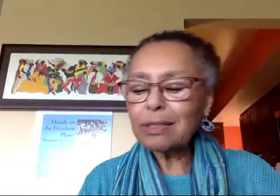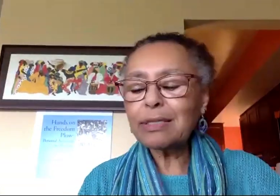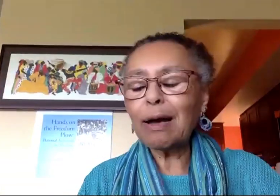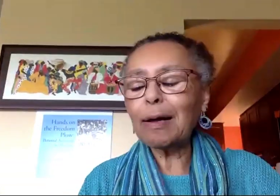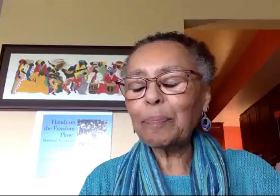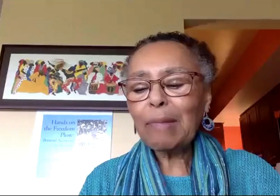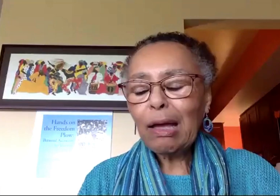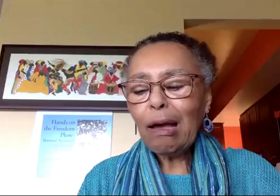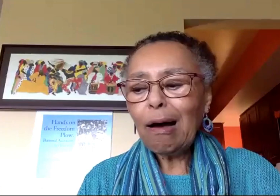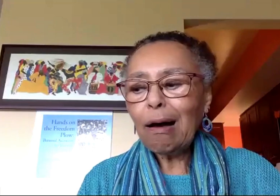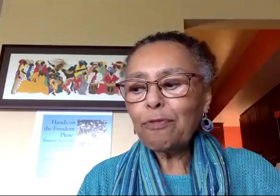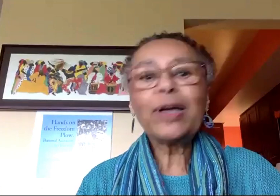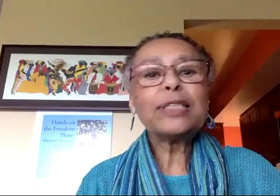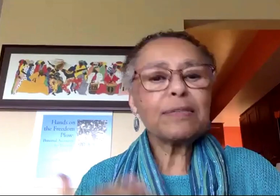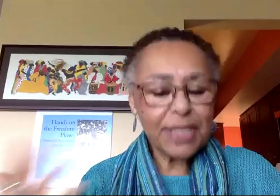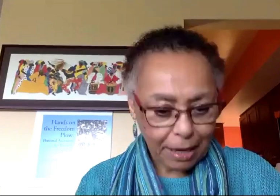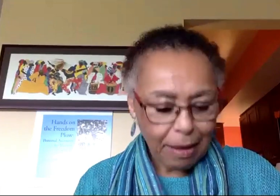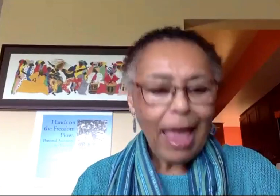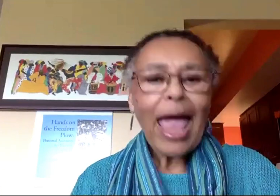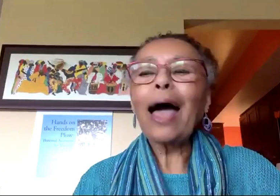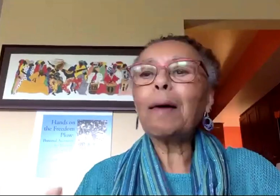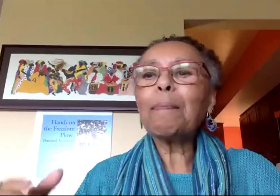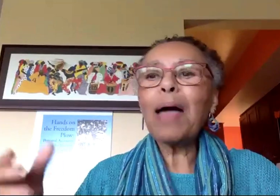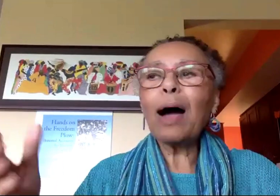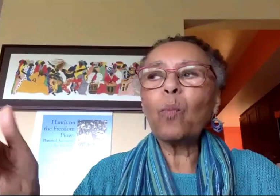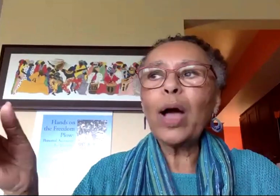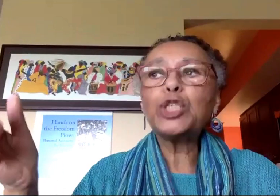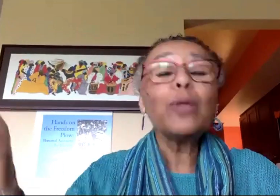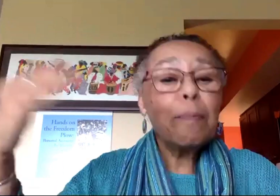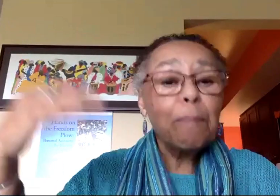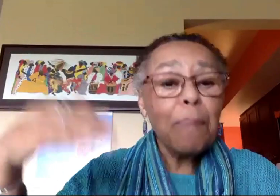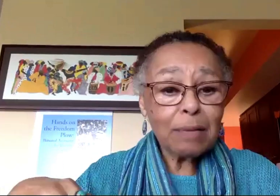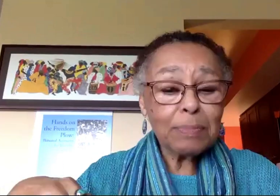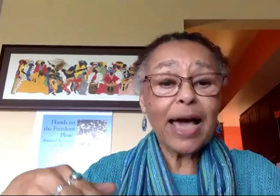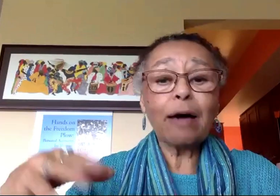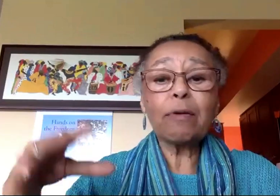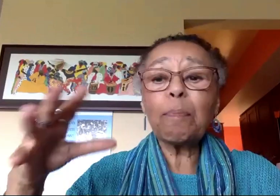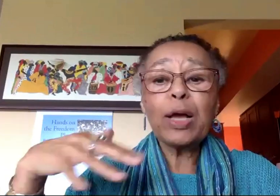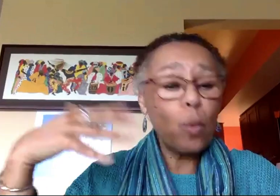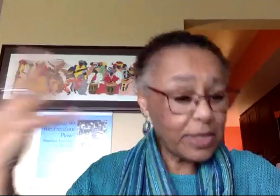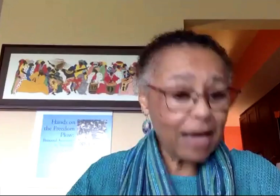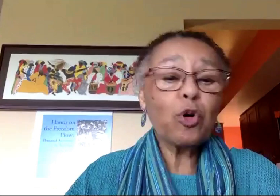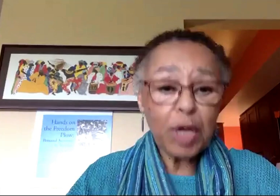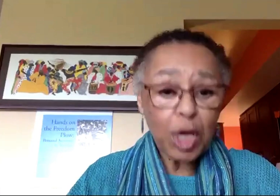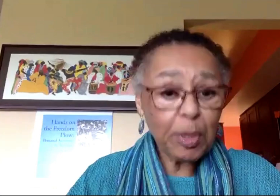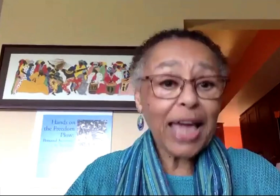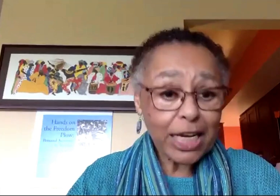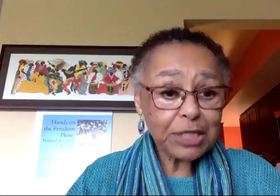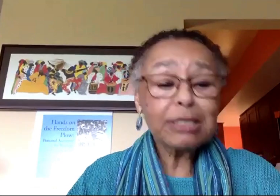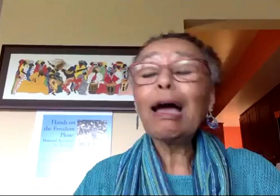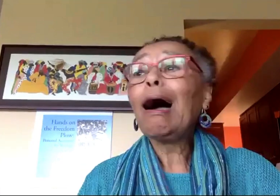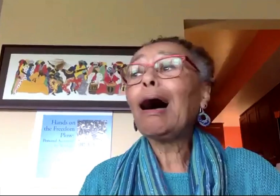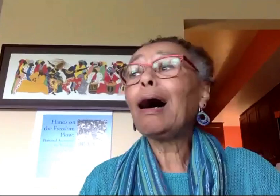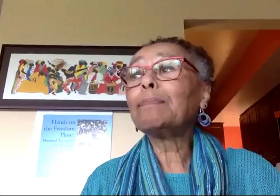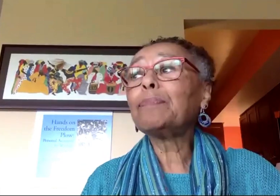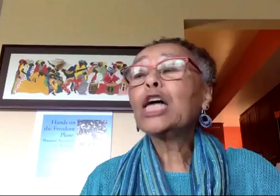the Friends of SNCC. Julian Bond comes down, who was head of